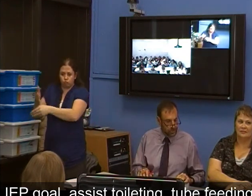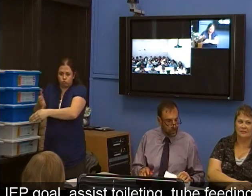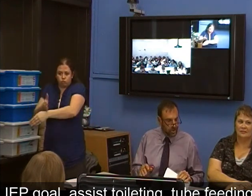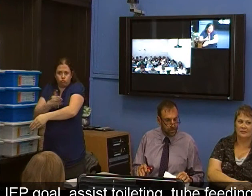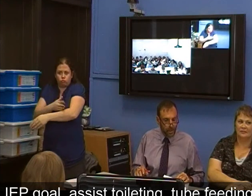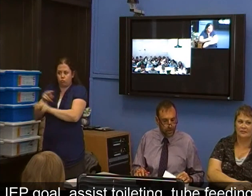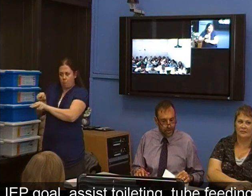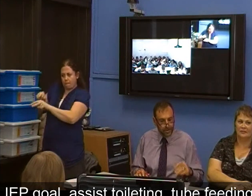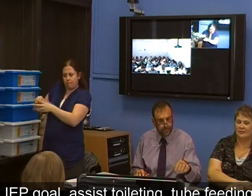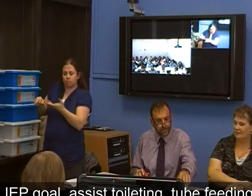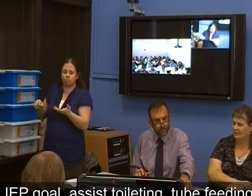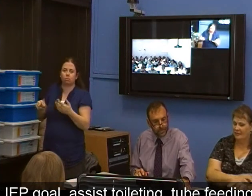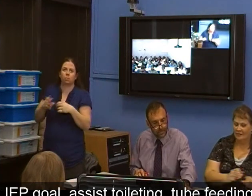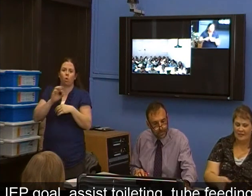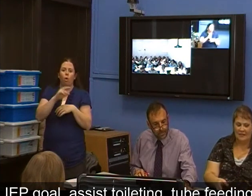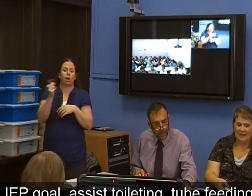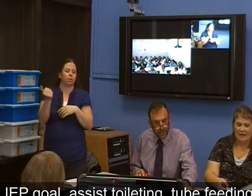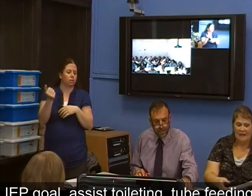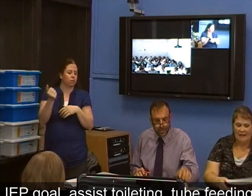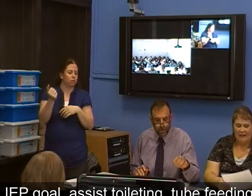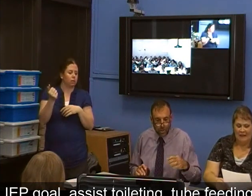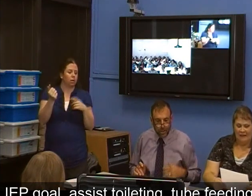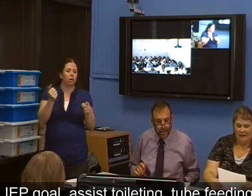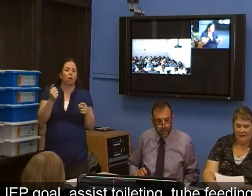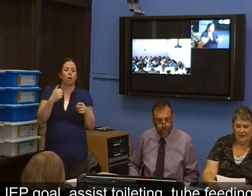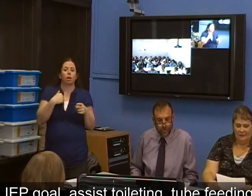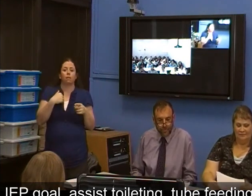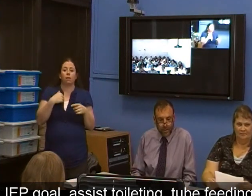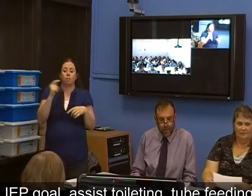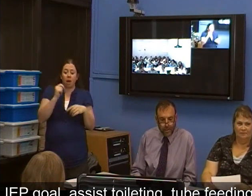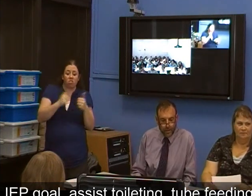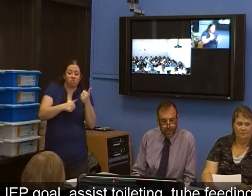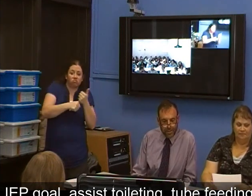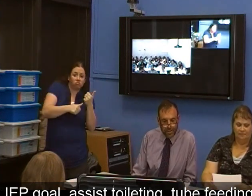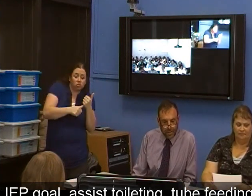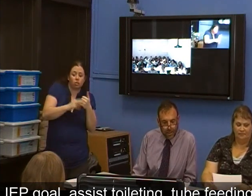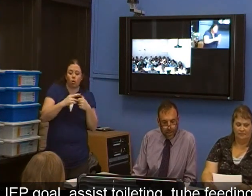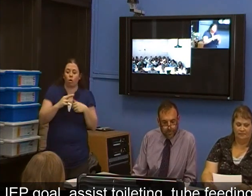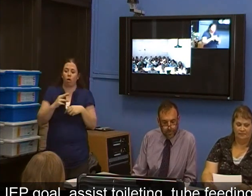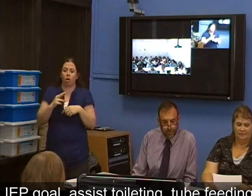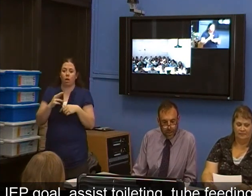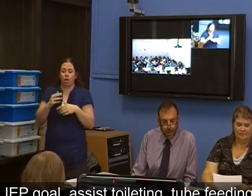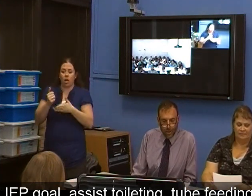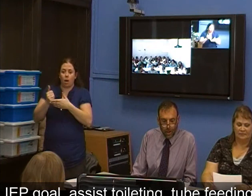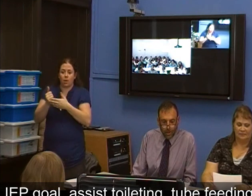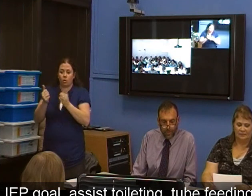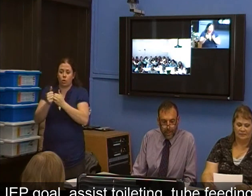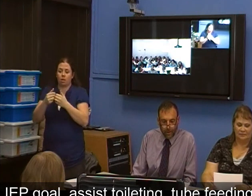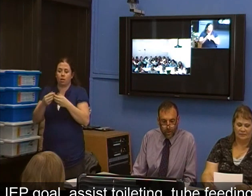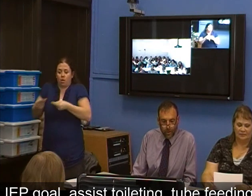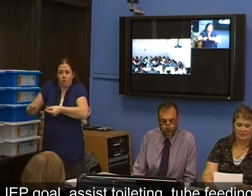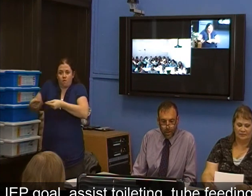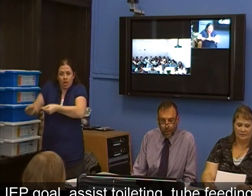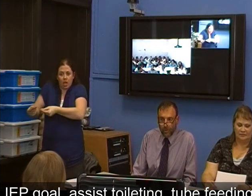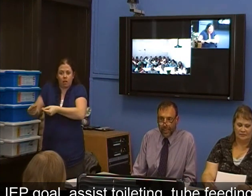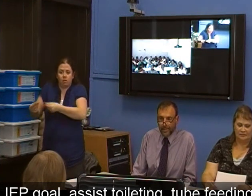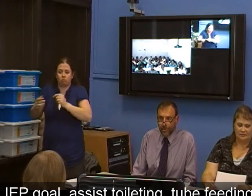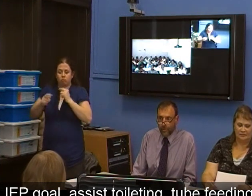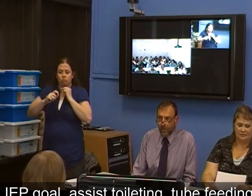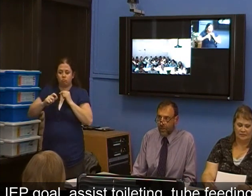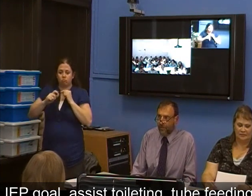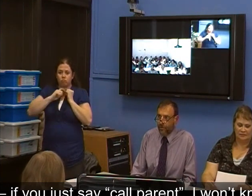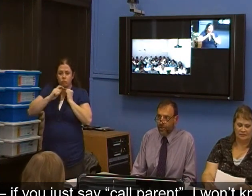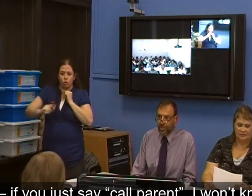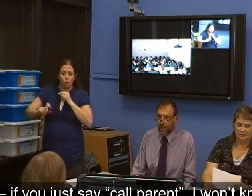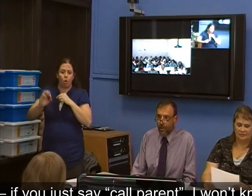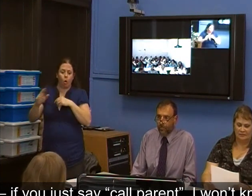Here's some others. Assist toileting, tube feeding, assist eating. Call parent regarding related service. If you